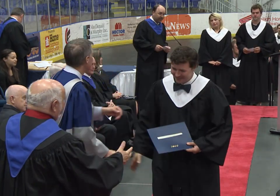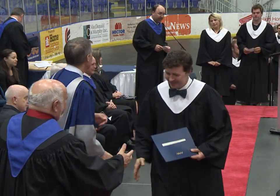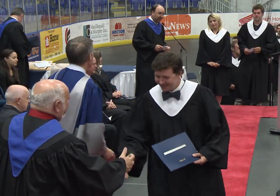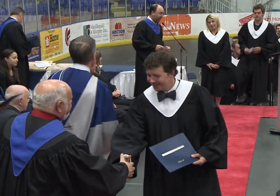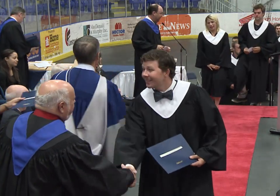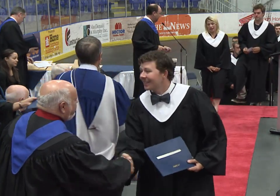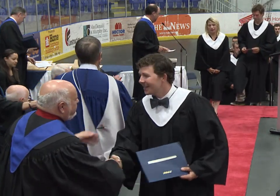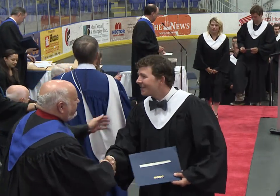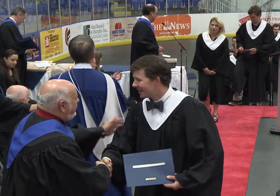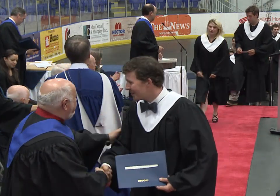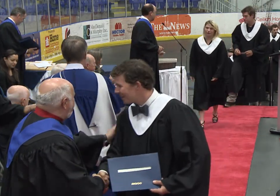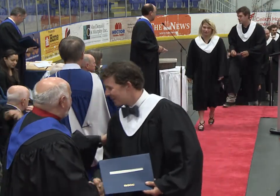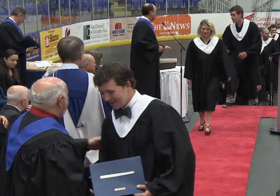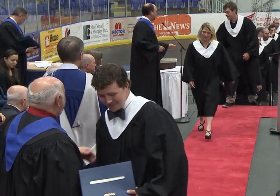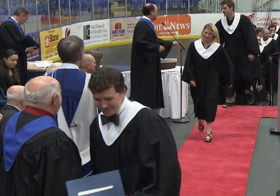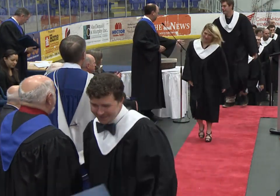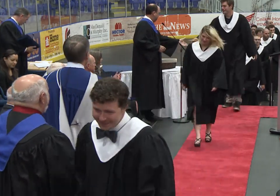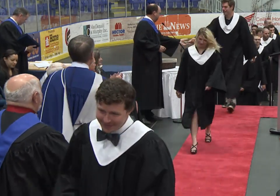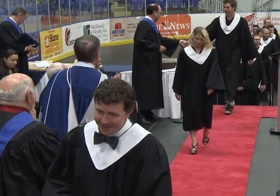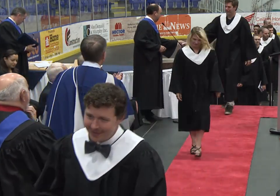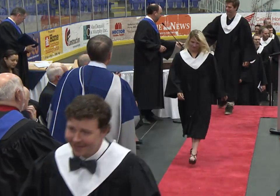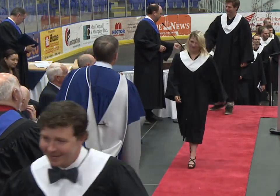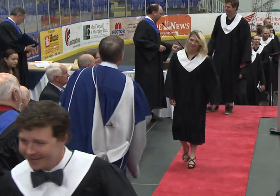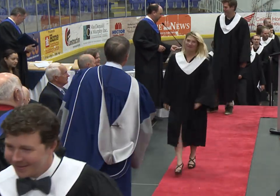Brandy Forsyth.